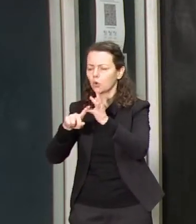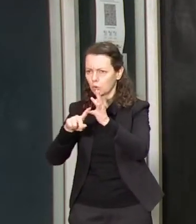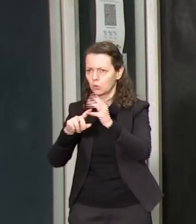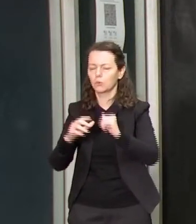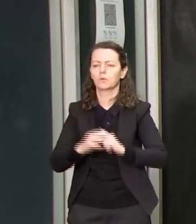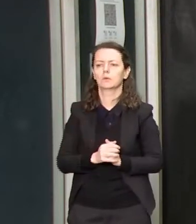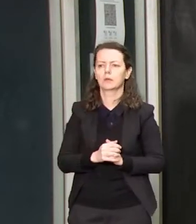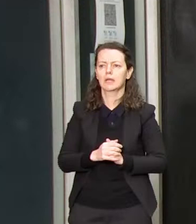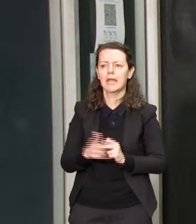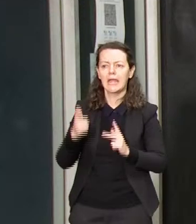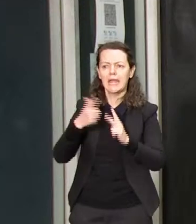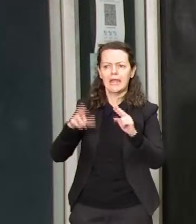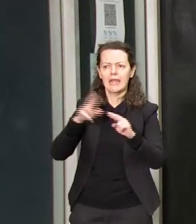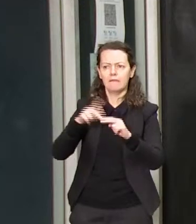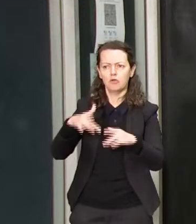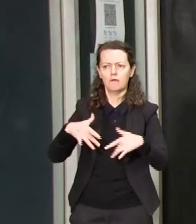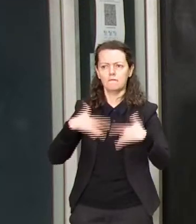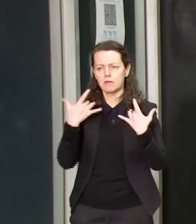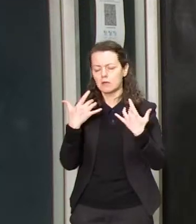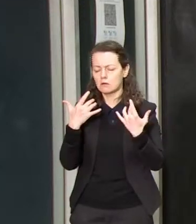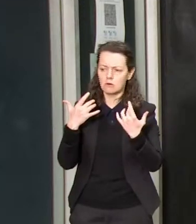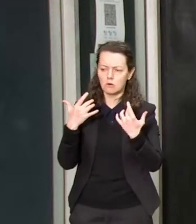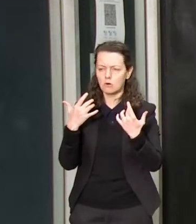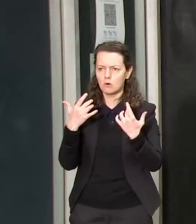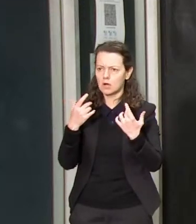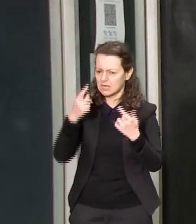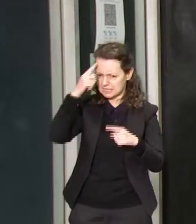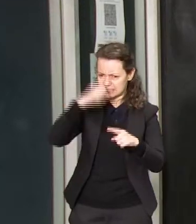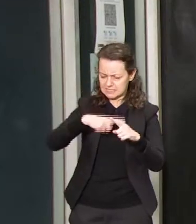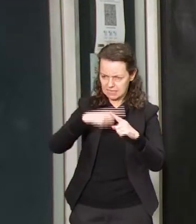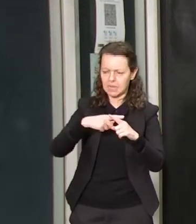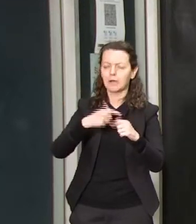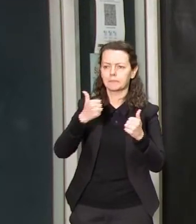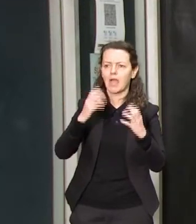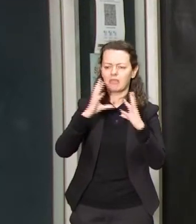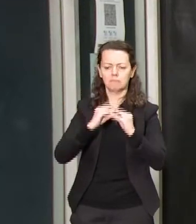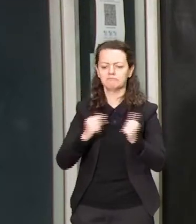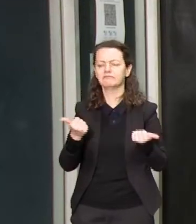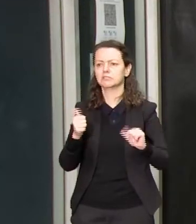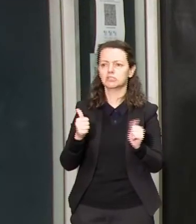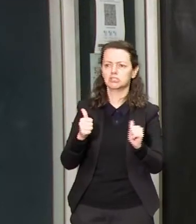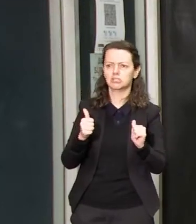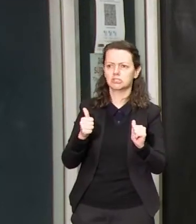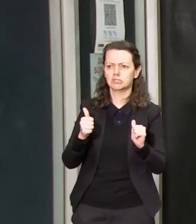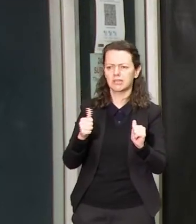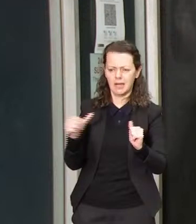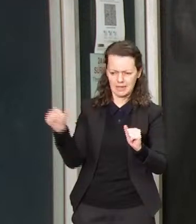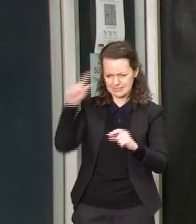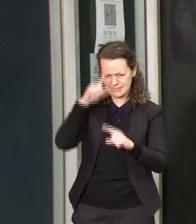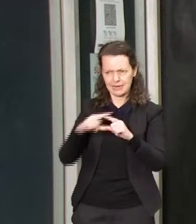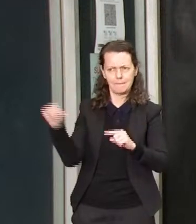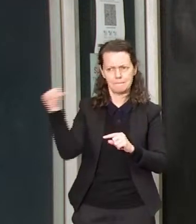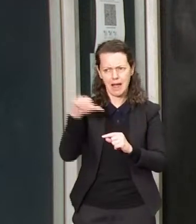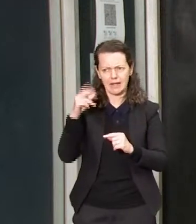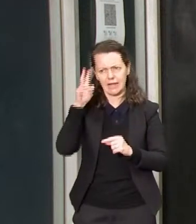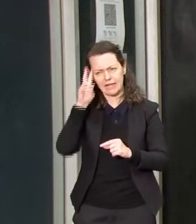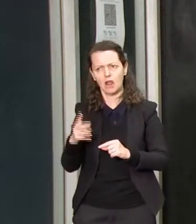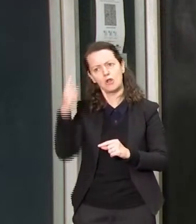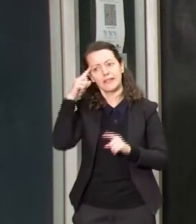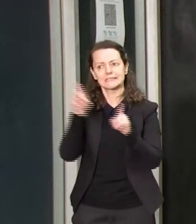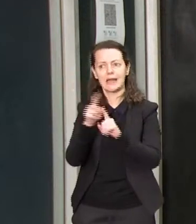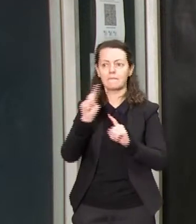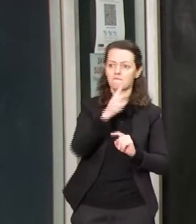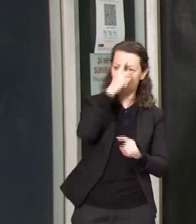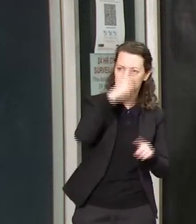some normal symptoms, if you've had symptoms resolved, but again you've got upper respiratory tract infection symptoms, sore